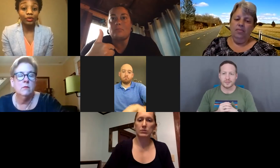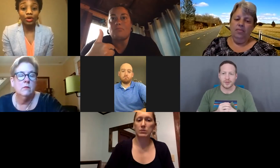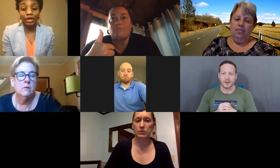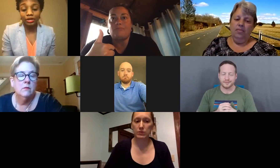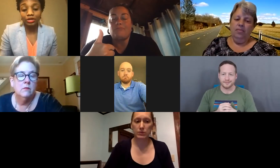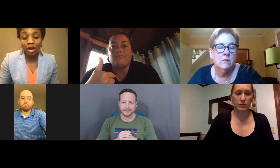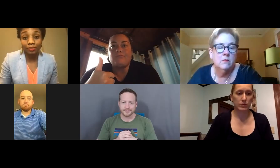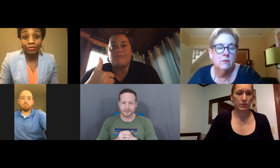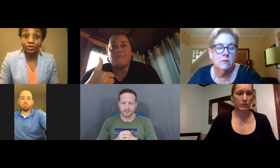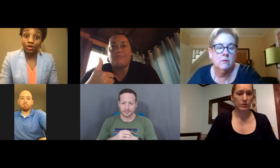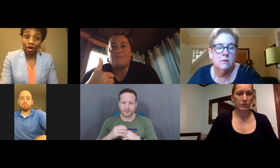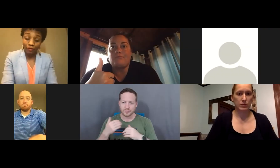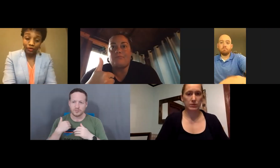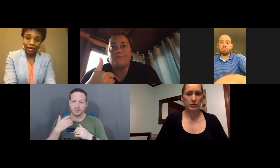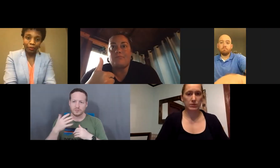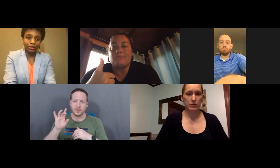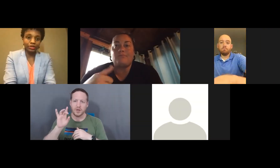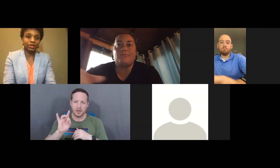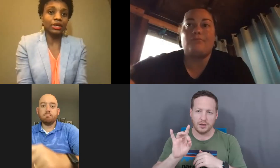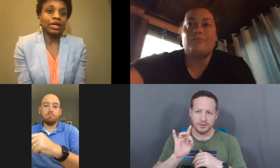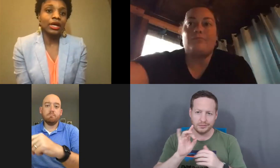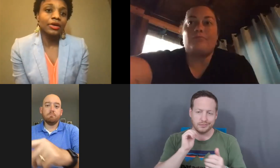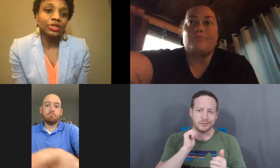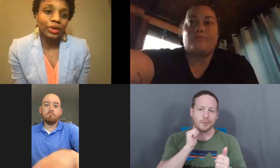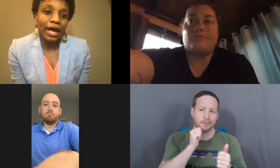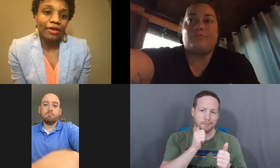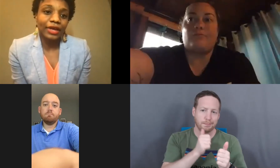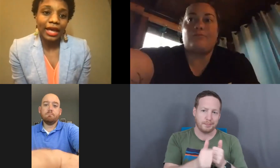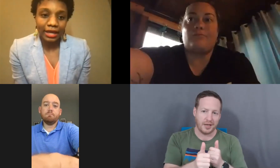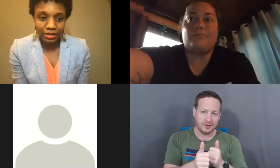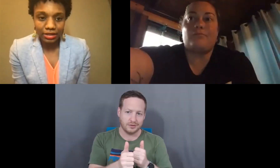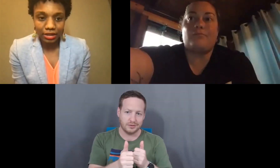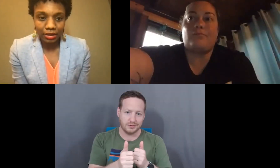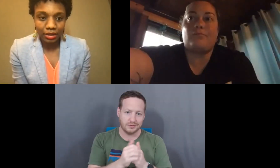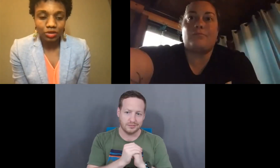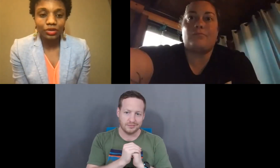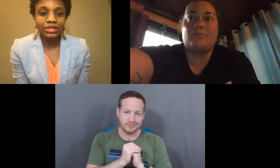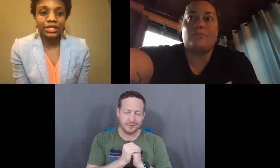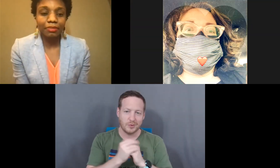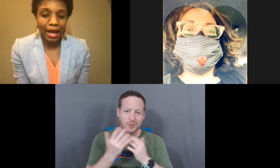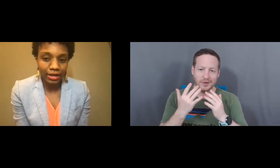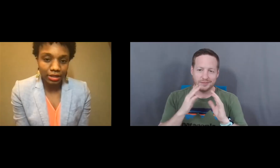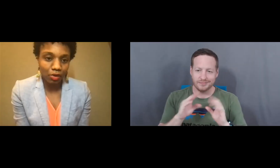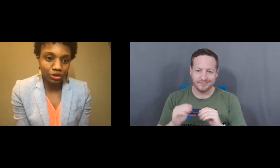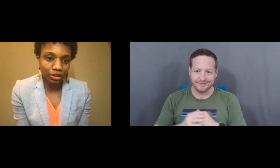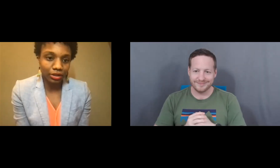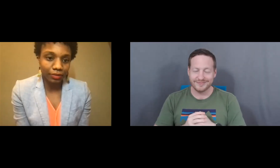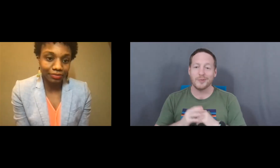ahead and turn off your cameras. So we have 8 So this is a passing motion.